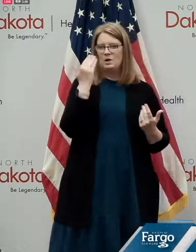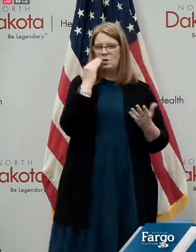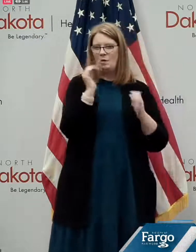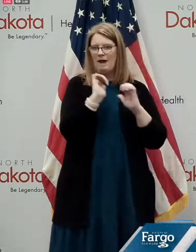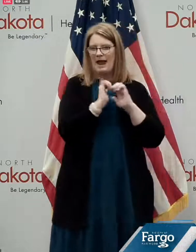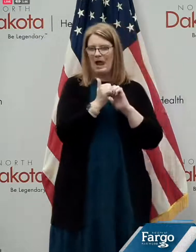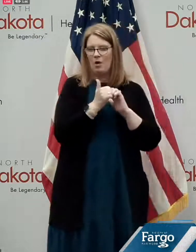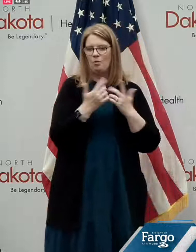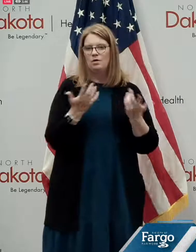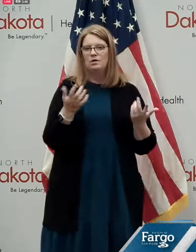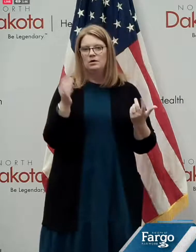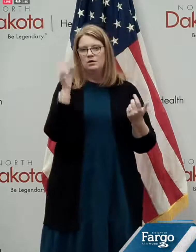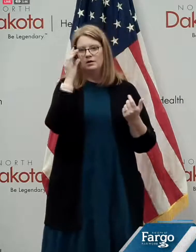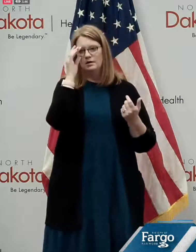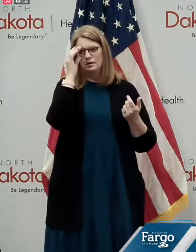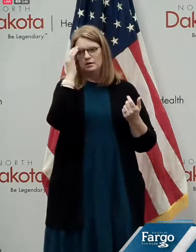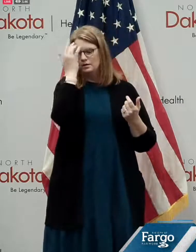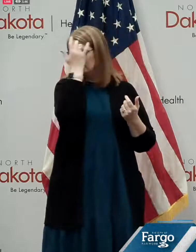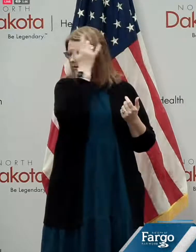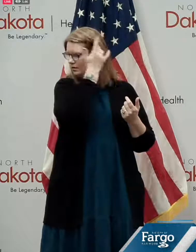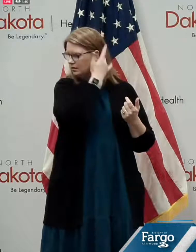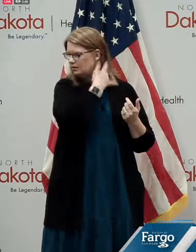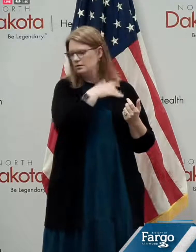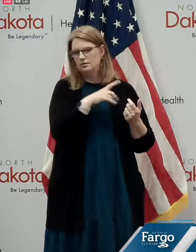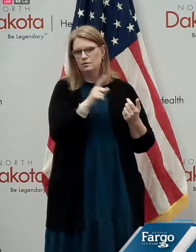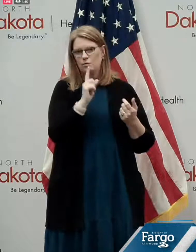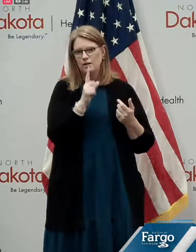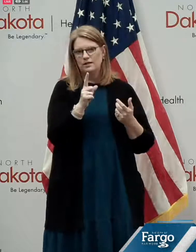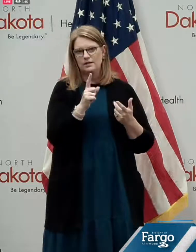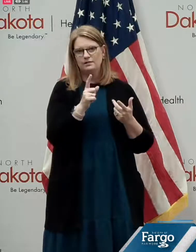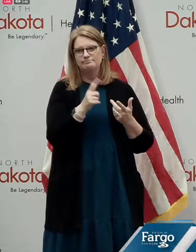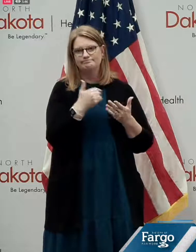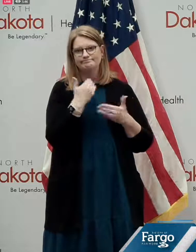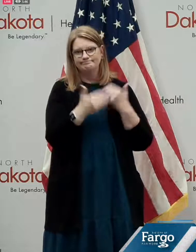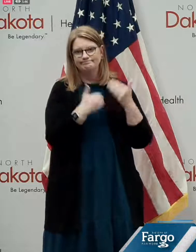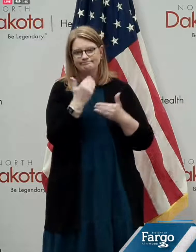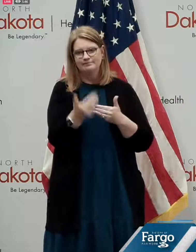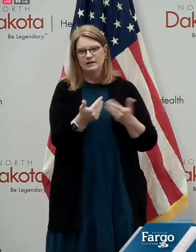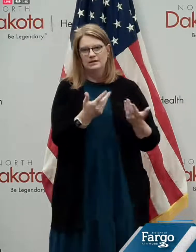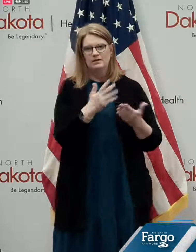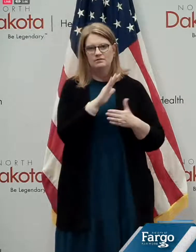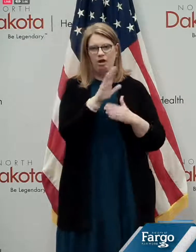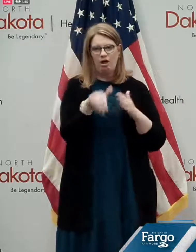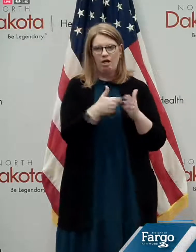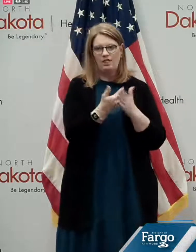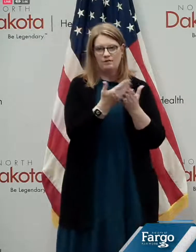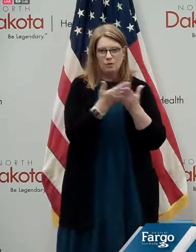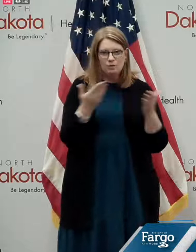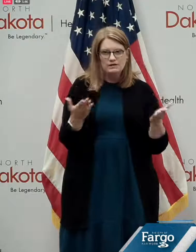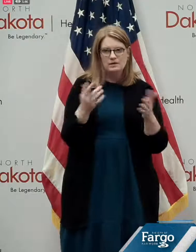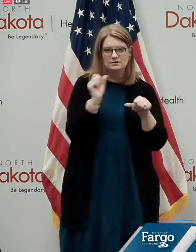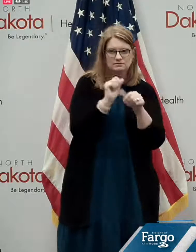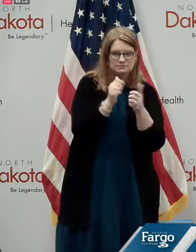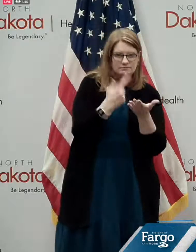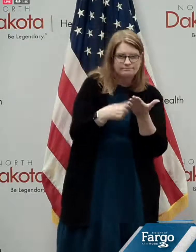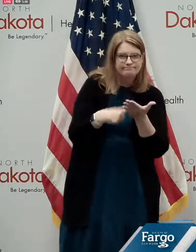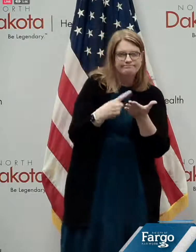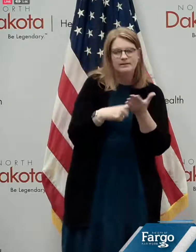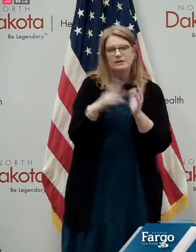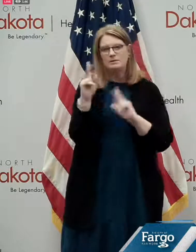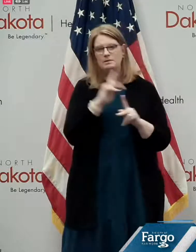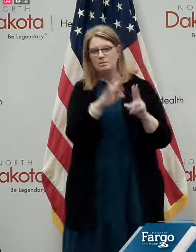And so I think we want to, go down a proven path that we have, which is if we, put all of our resources together, we collaborate, we work together, people